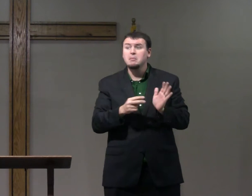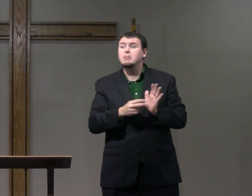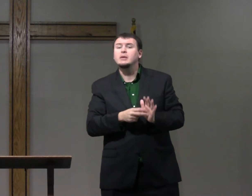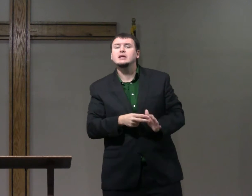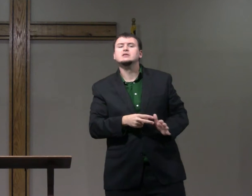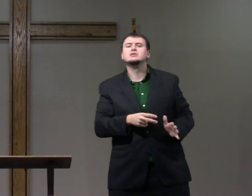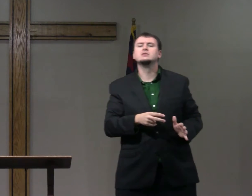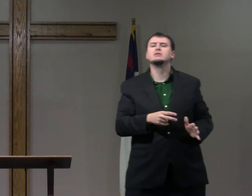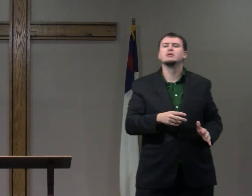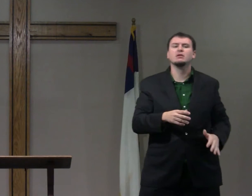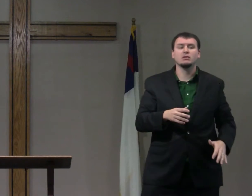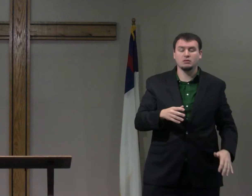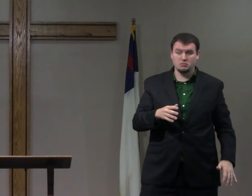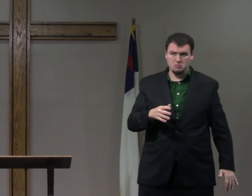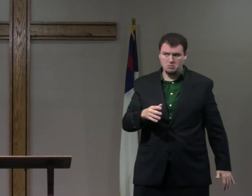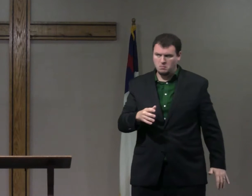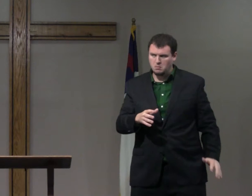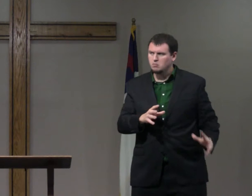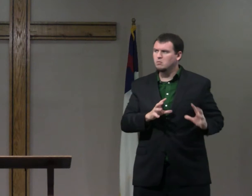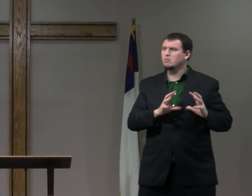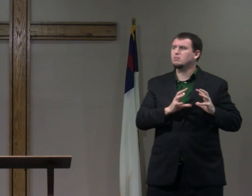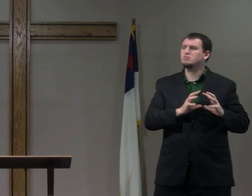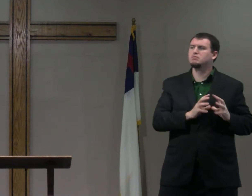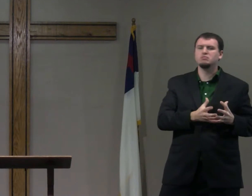Everlasting life. Whosoever.